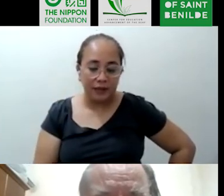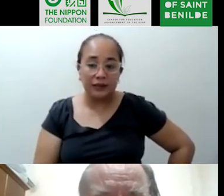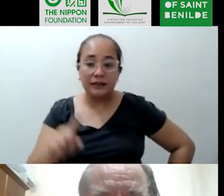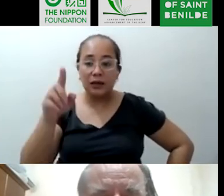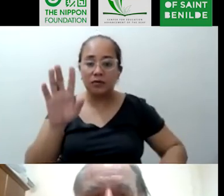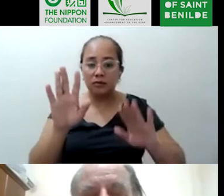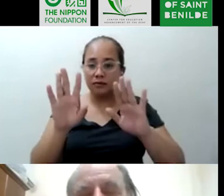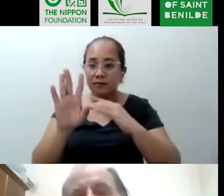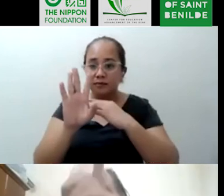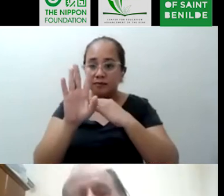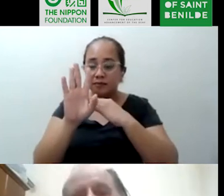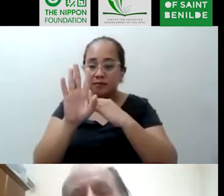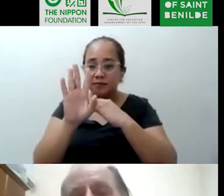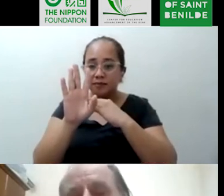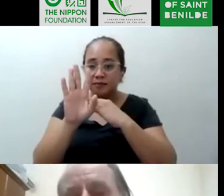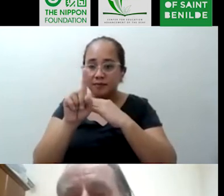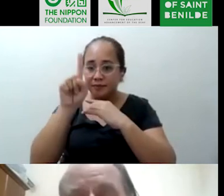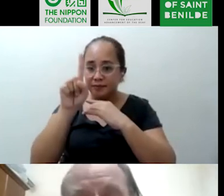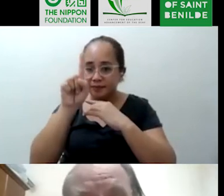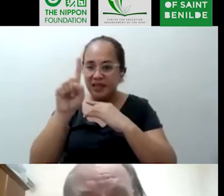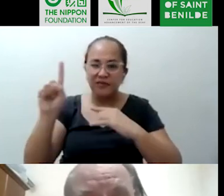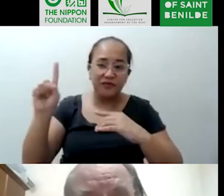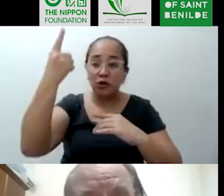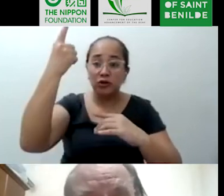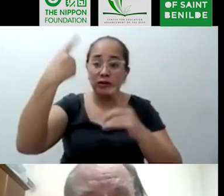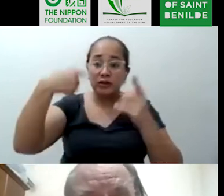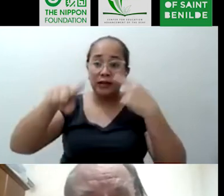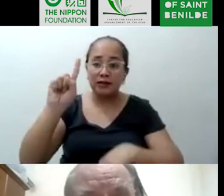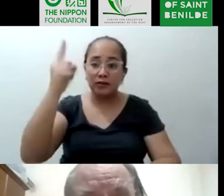to the very first sign.